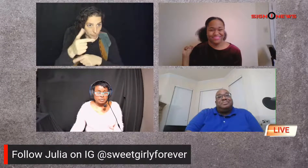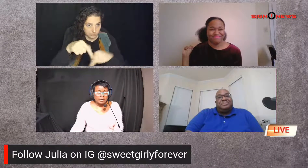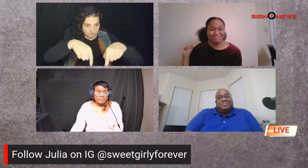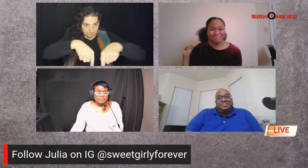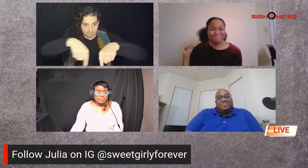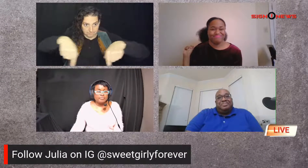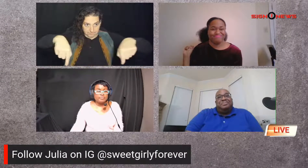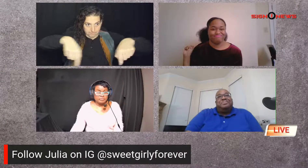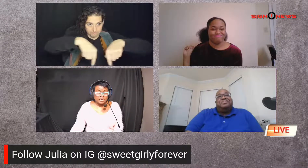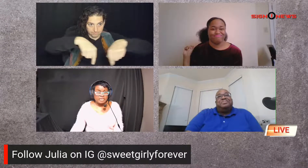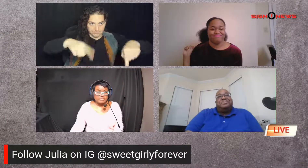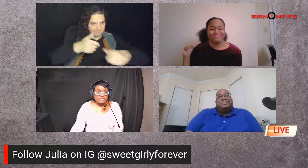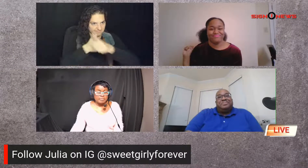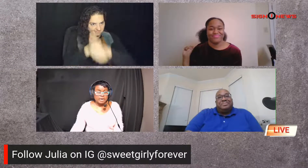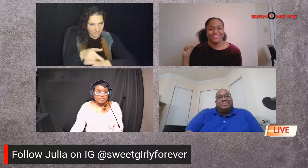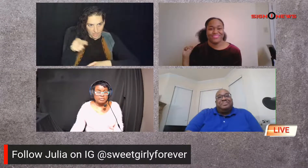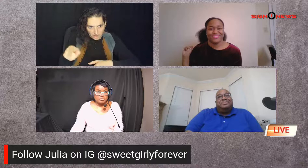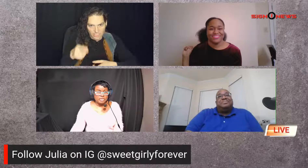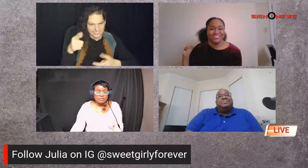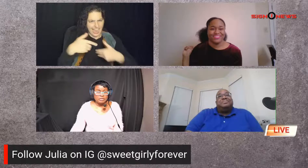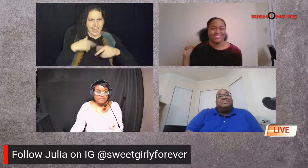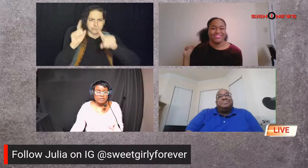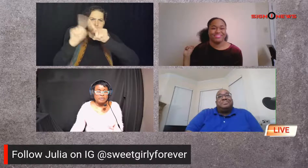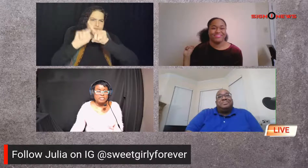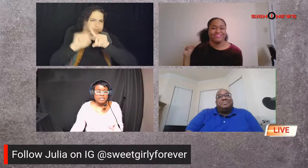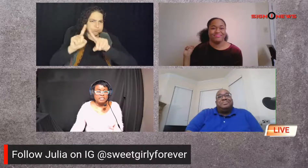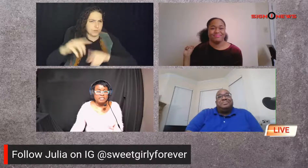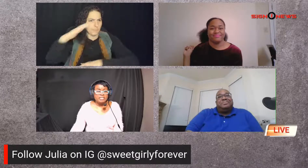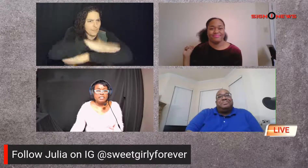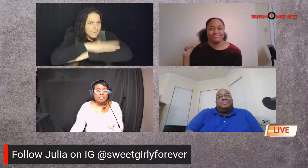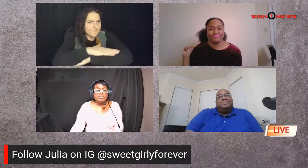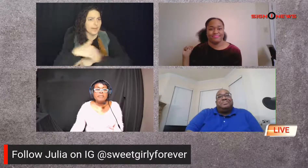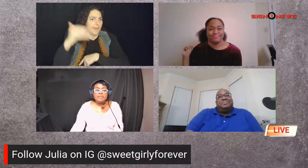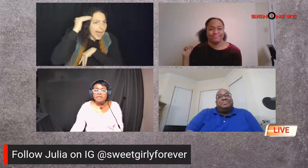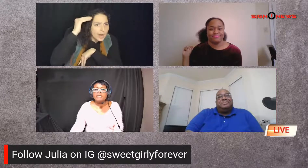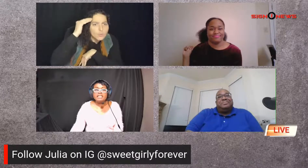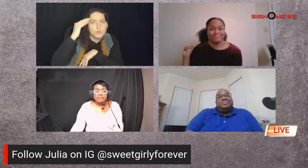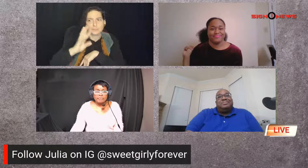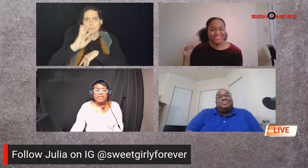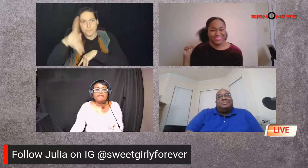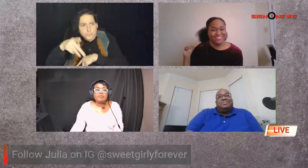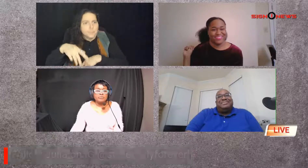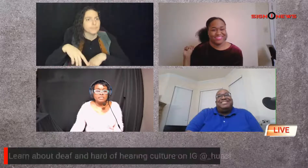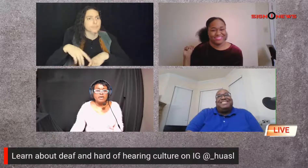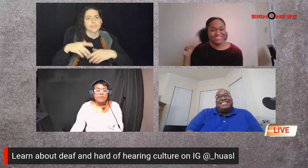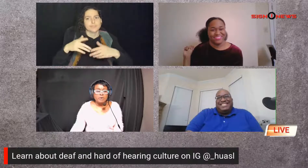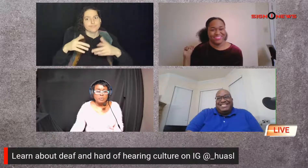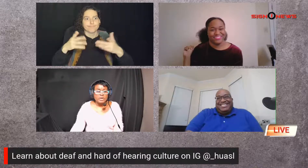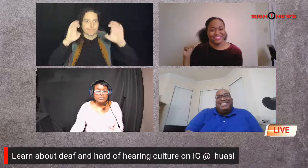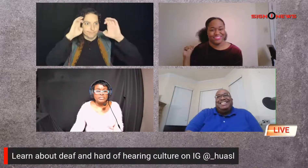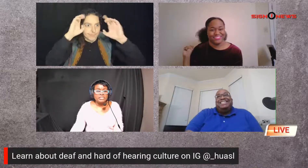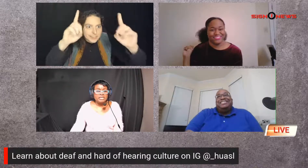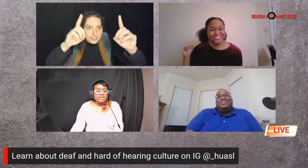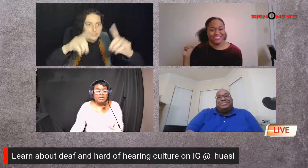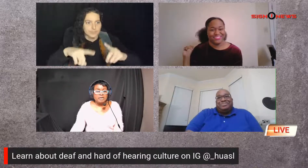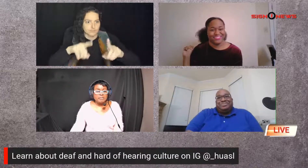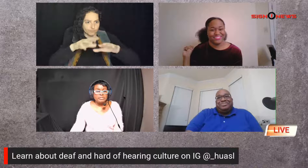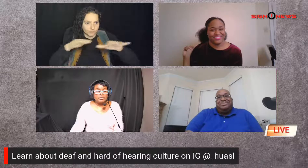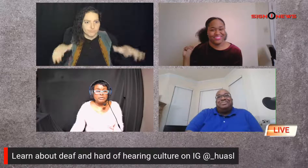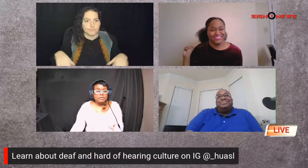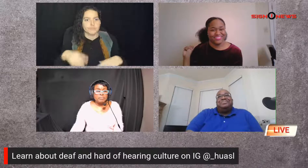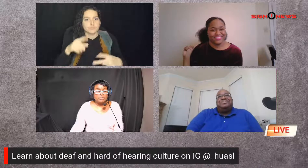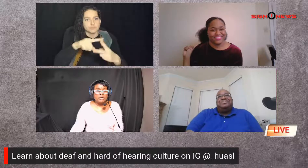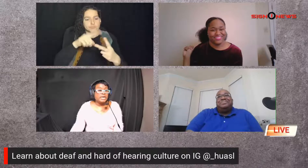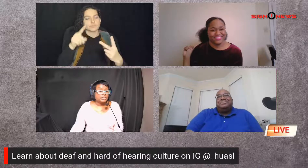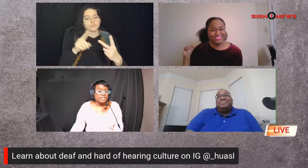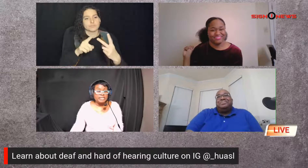There's her Instagram right here at the bottom of the screen. You can follow her there. She's got many, many different platforms on awareness